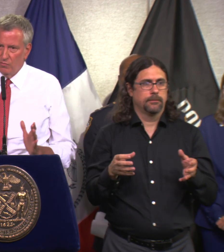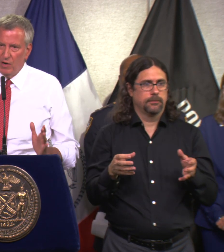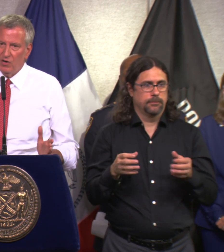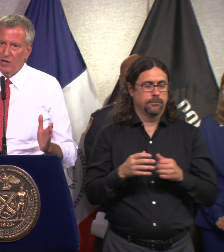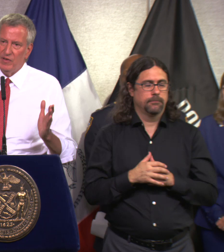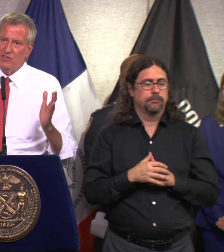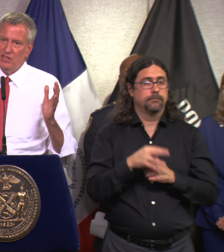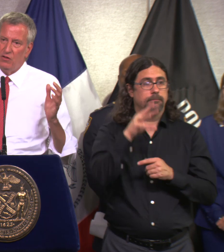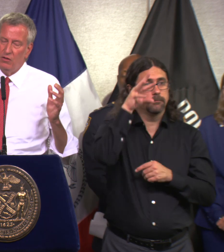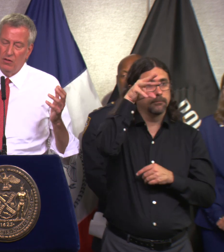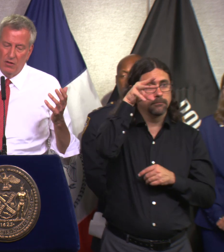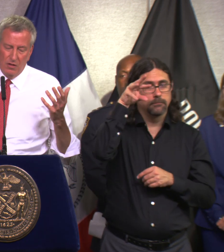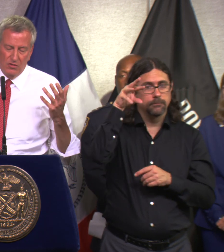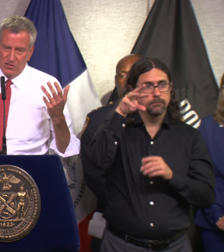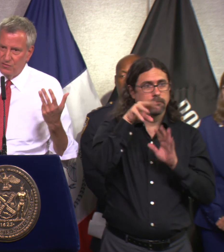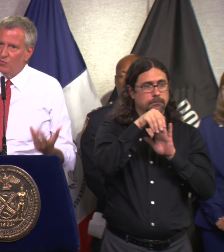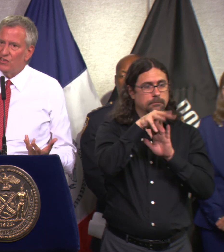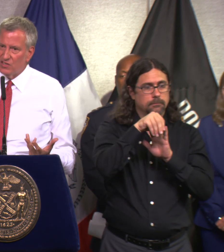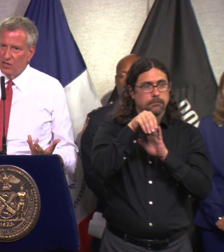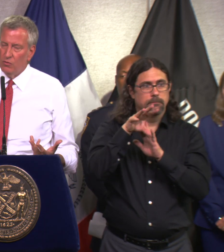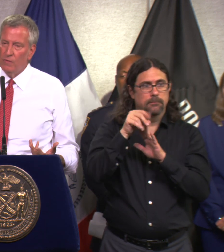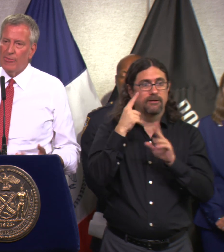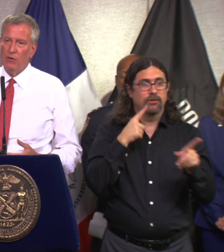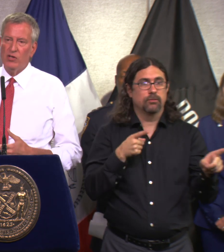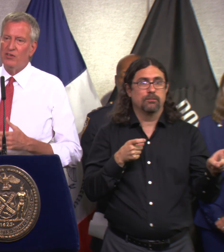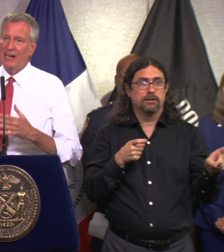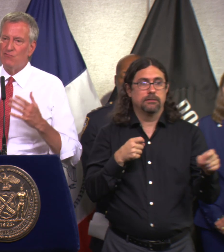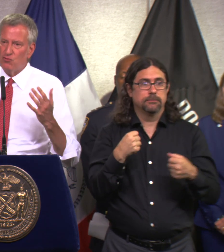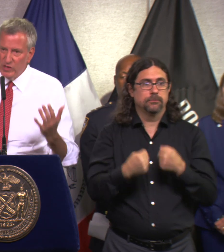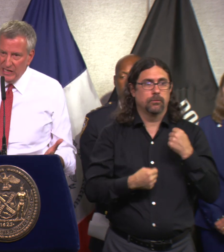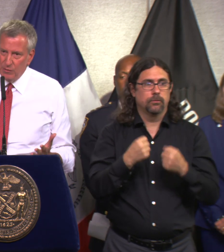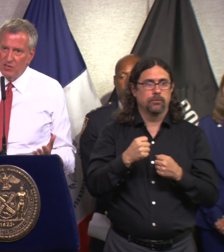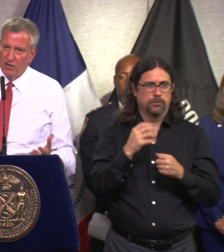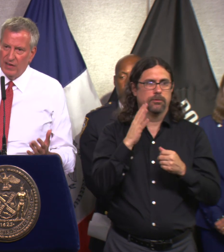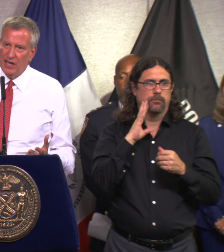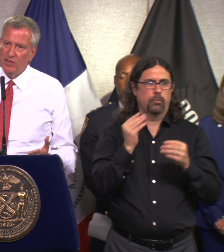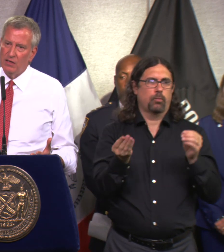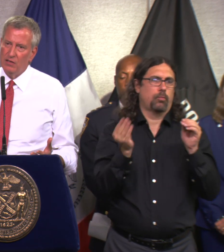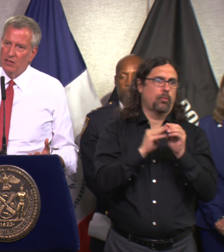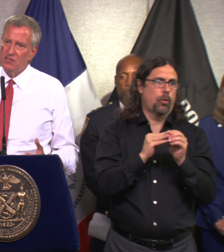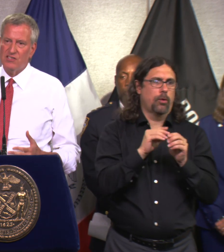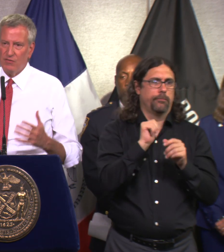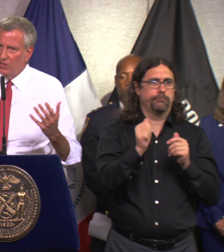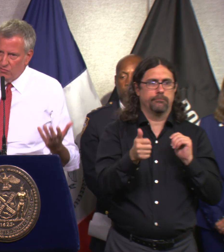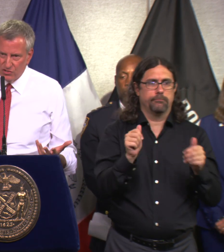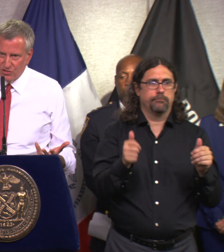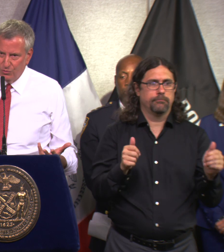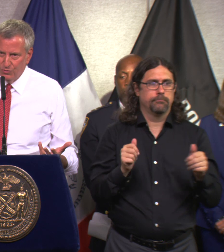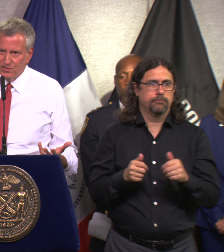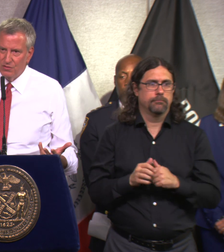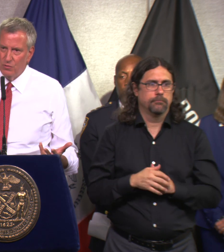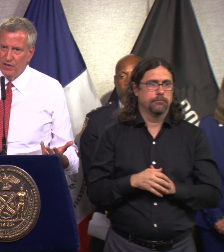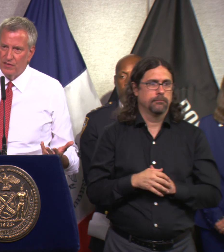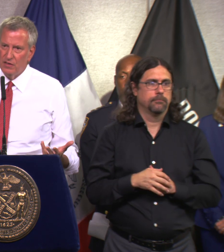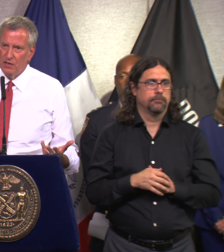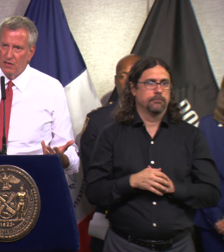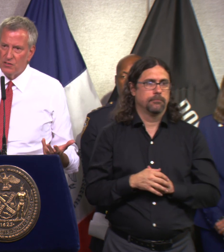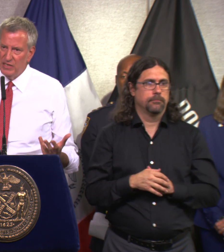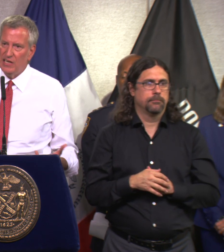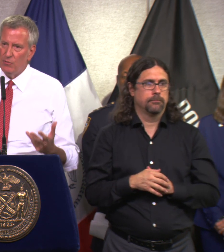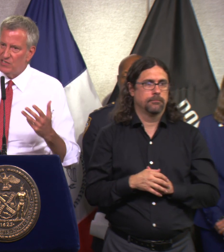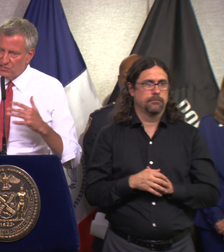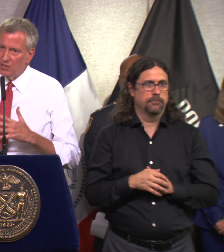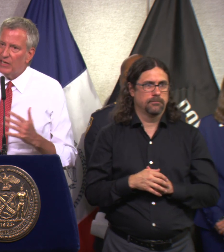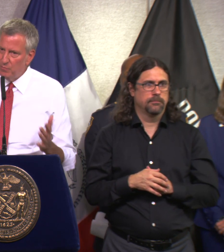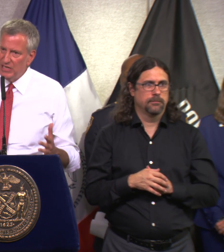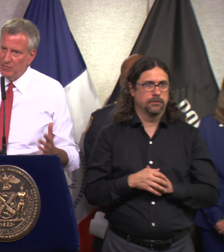which, remember, up until just a few months ago, we could not have dreamed of having 700 schools with